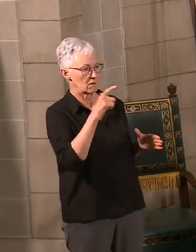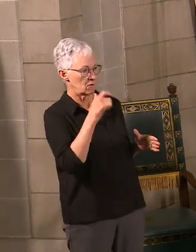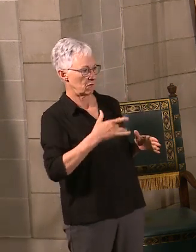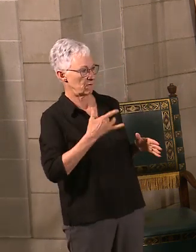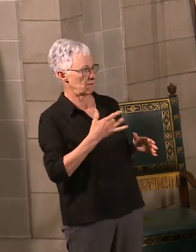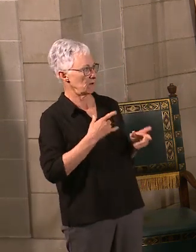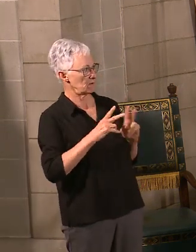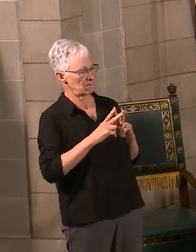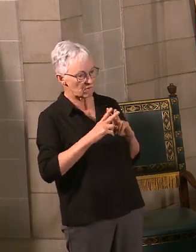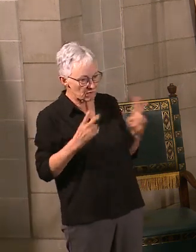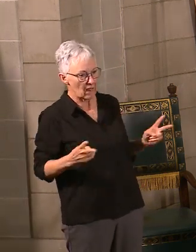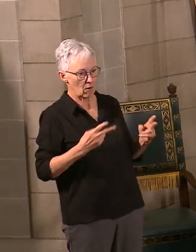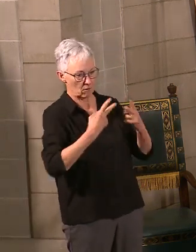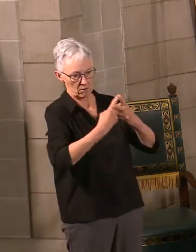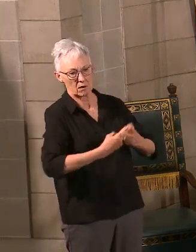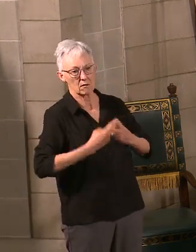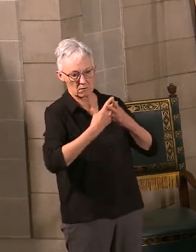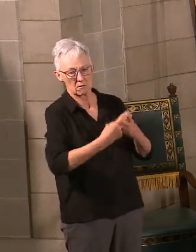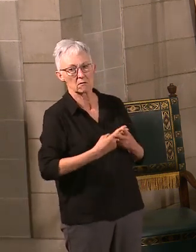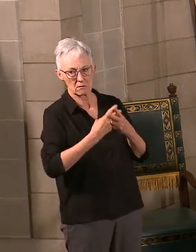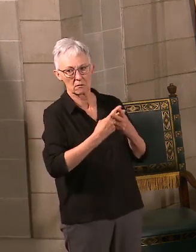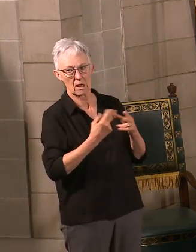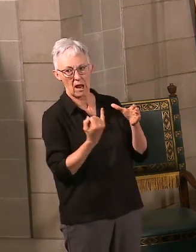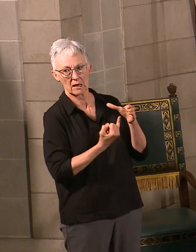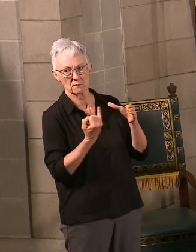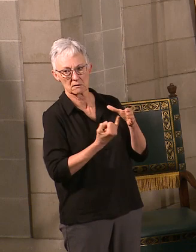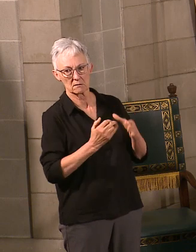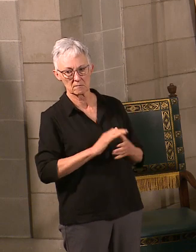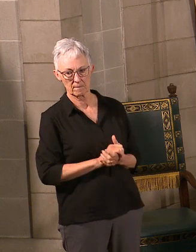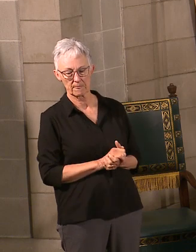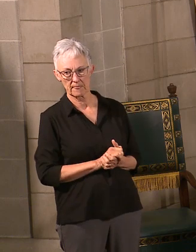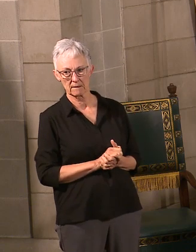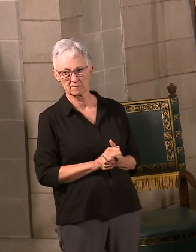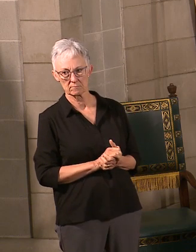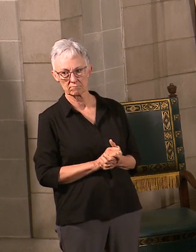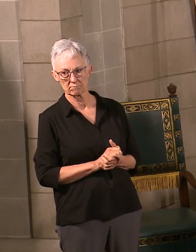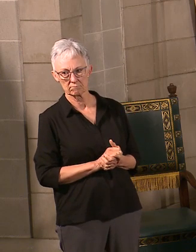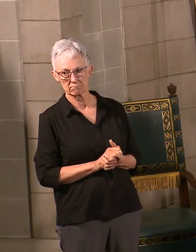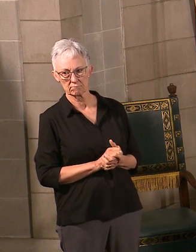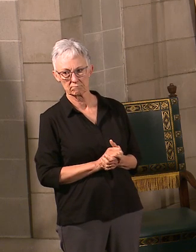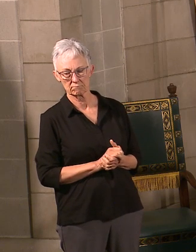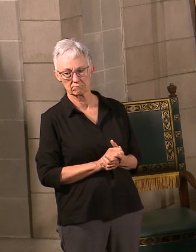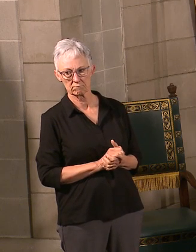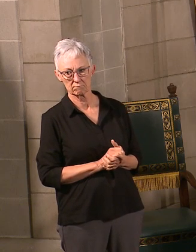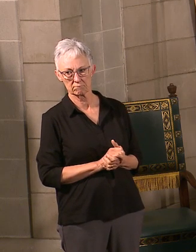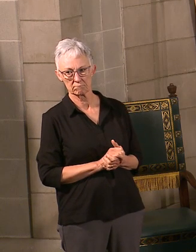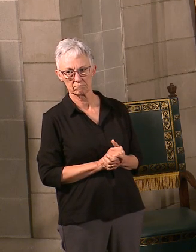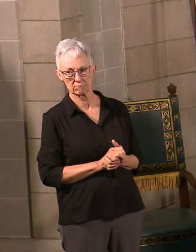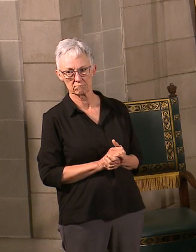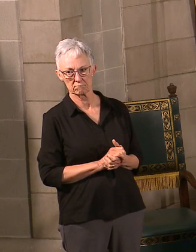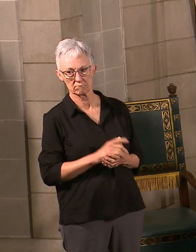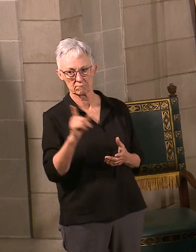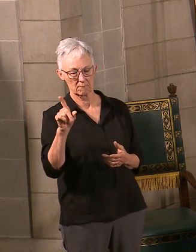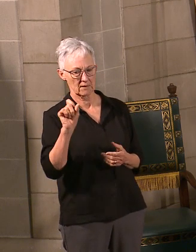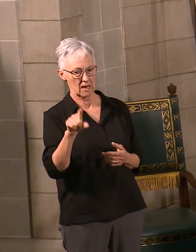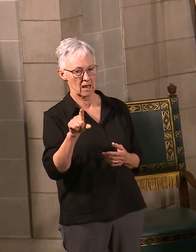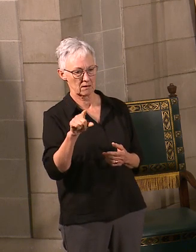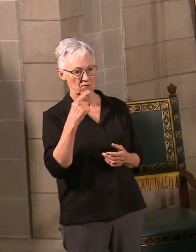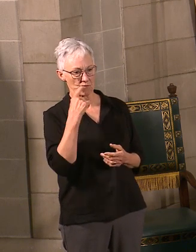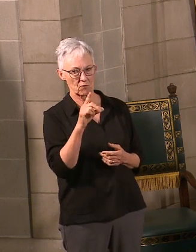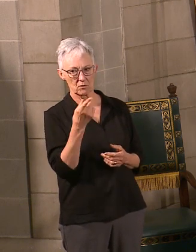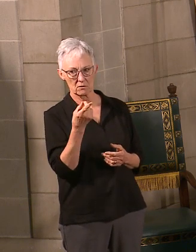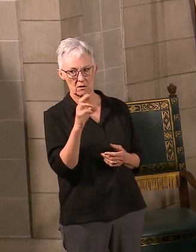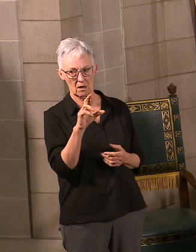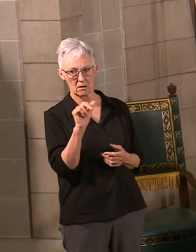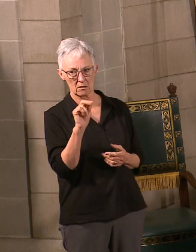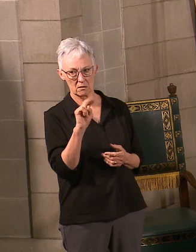visitors. Yeah. This is probably for Dr. Antone again, but just an update on Grand Island. Can you confirm how the 7 that were